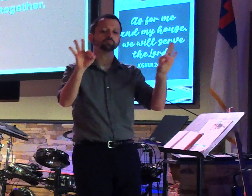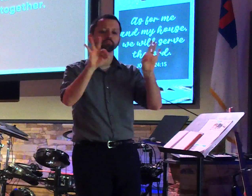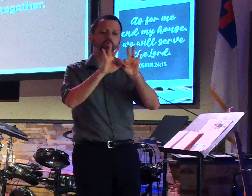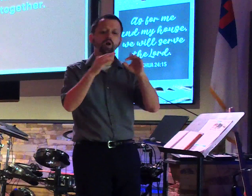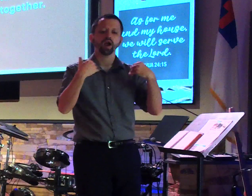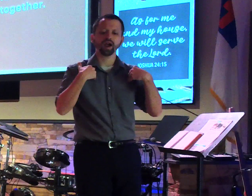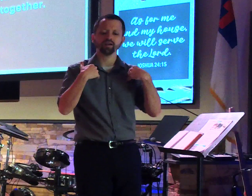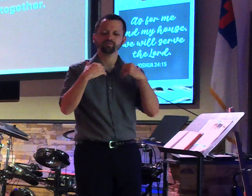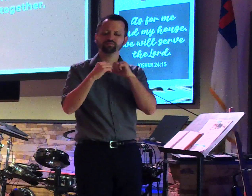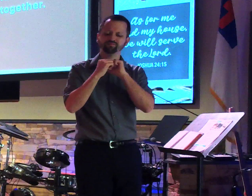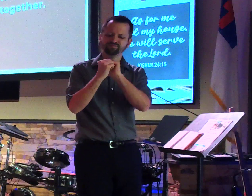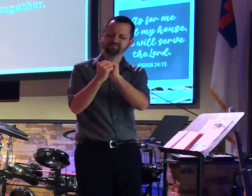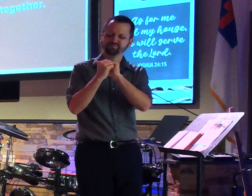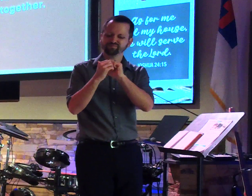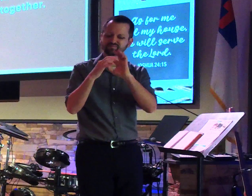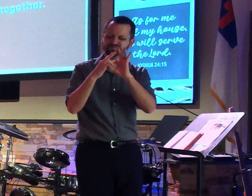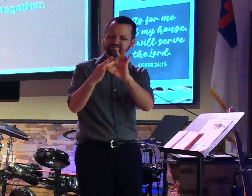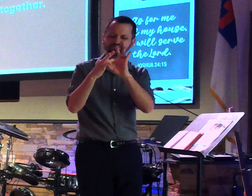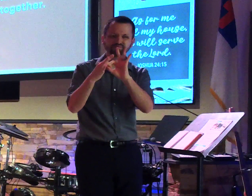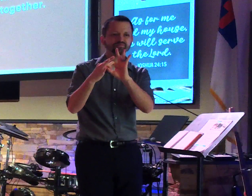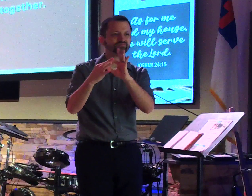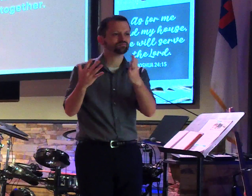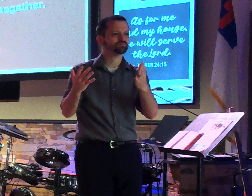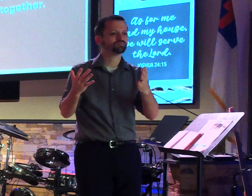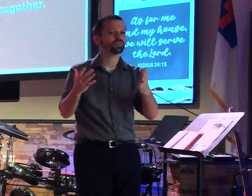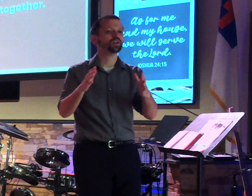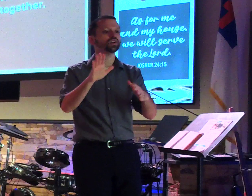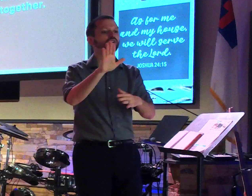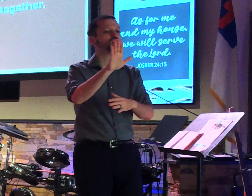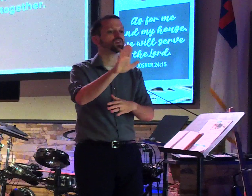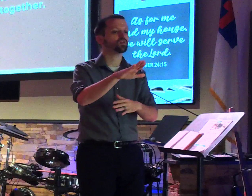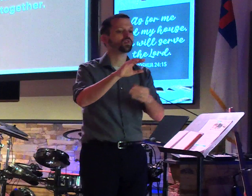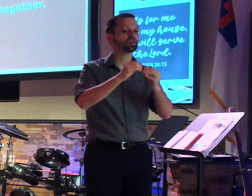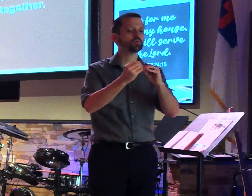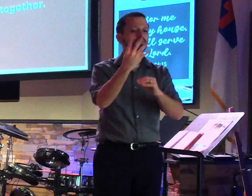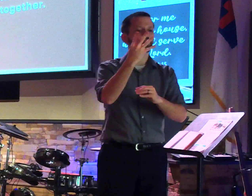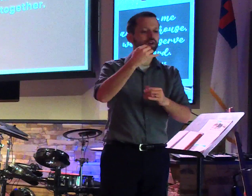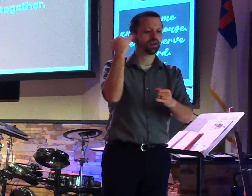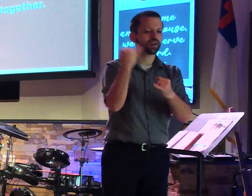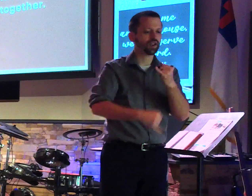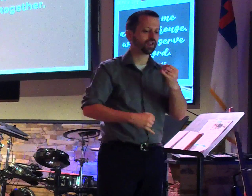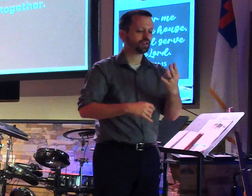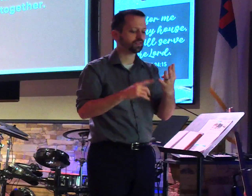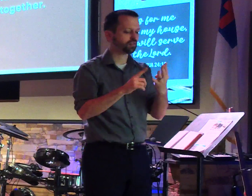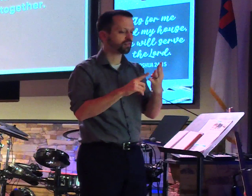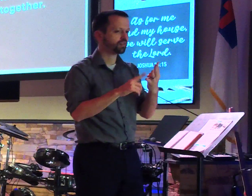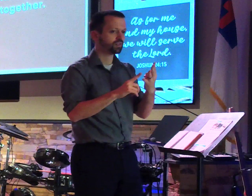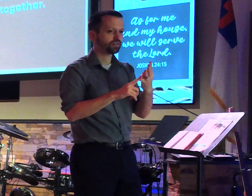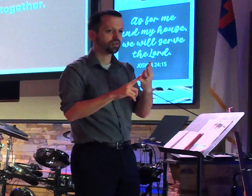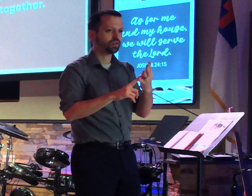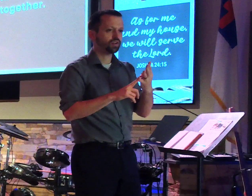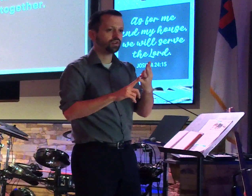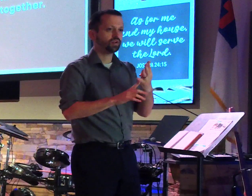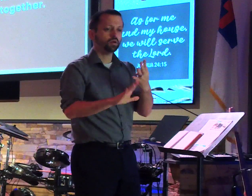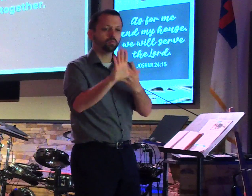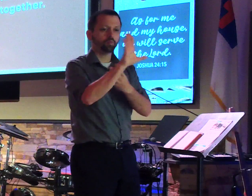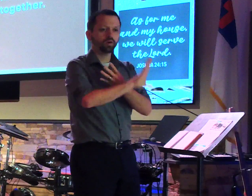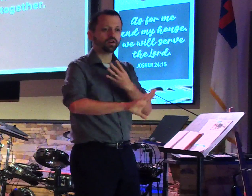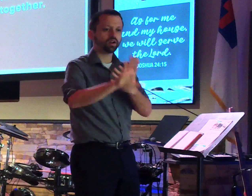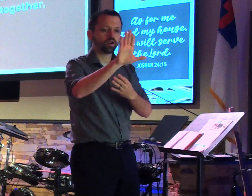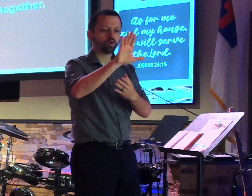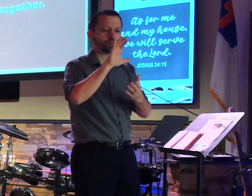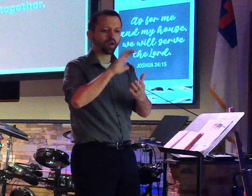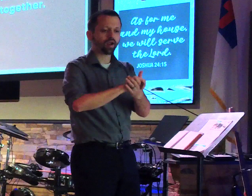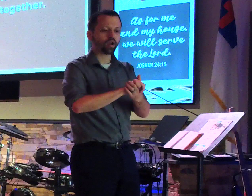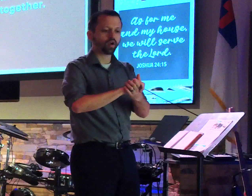keep that strong. Last thing is this, number four. When you're going through change or trials, protect your spouse and